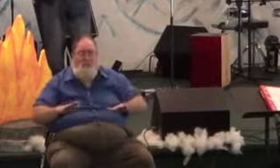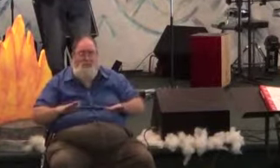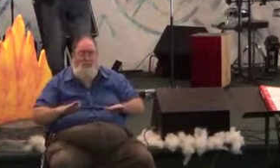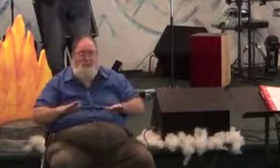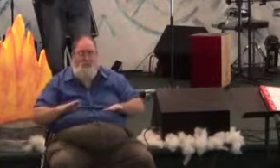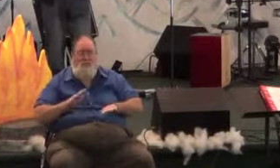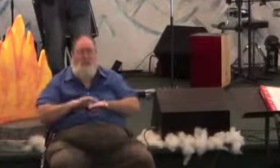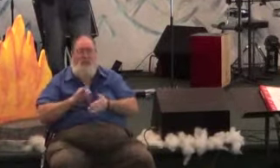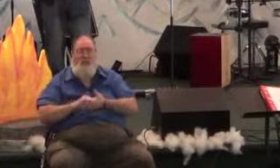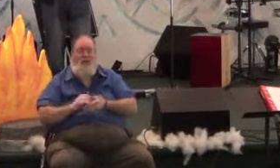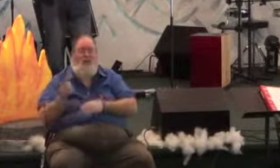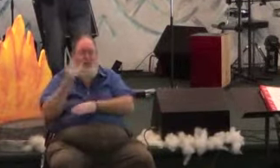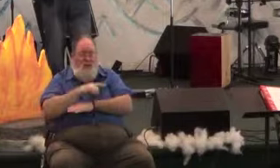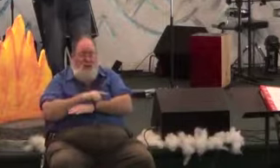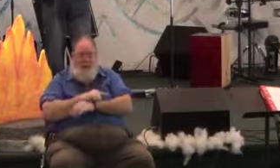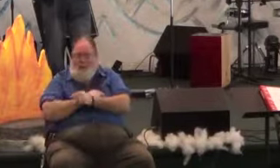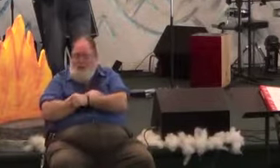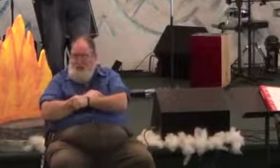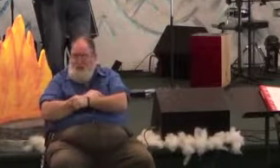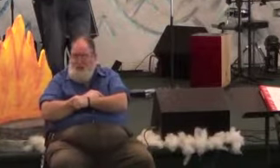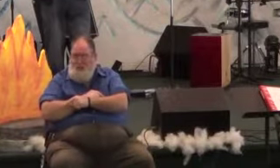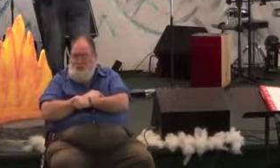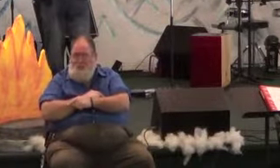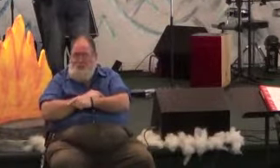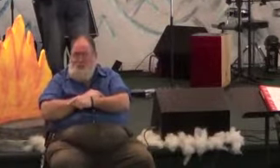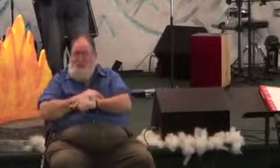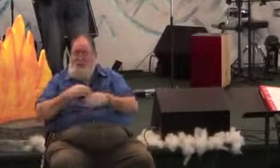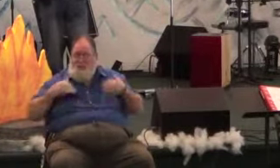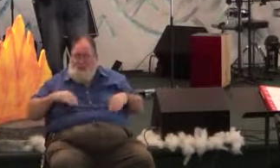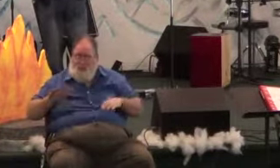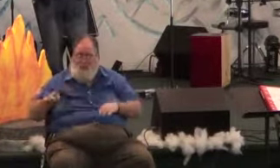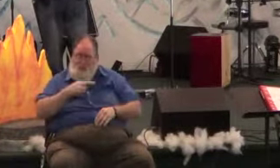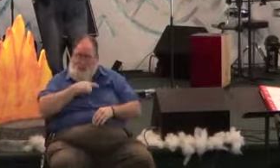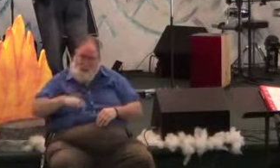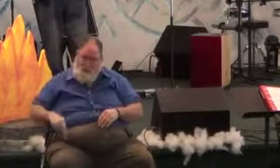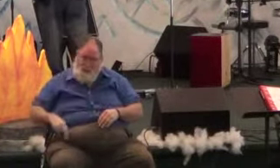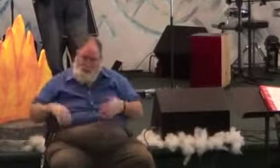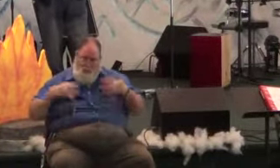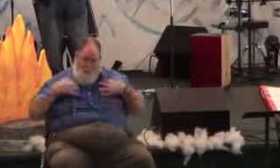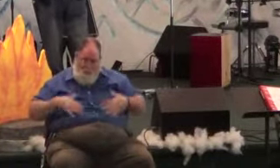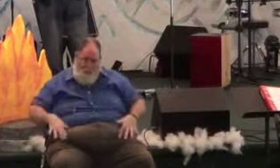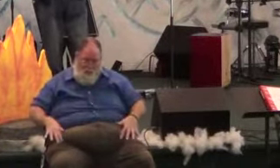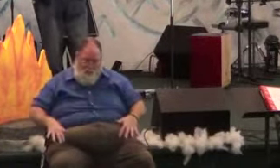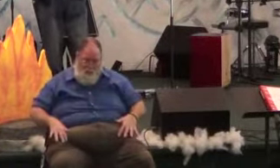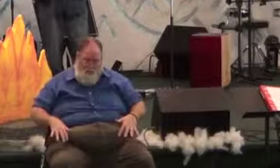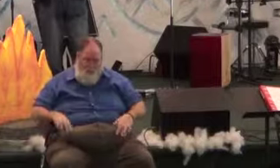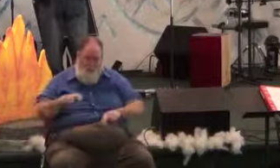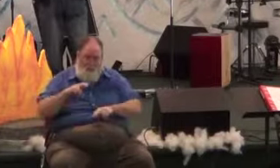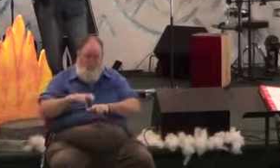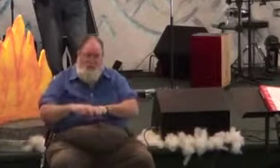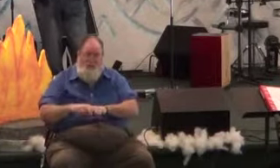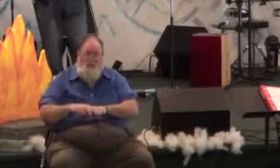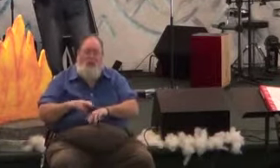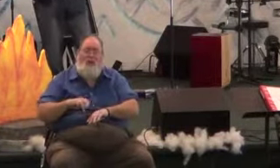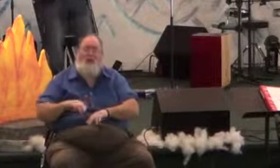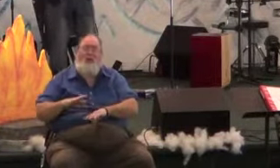day, Herod, wearing his royal robes, sat on his throne and delivered a public